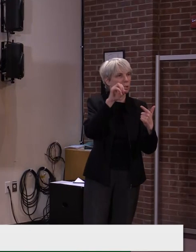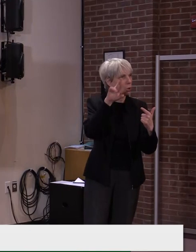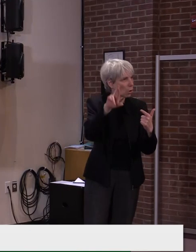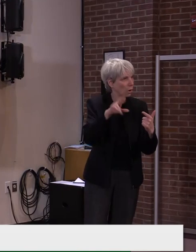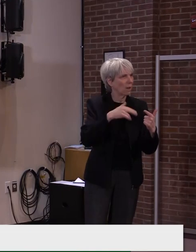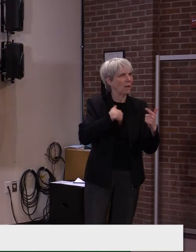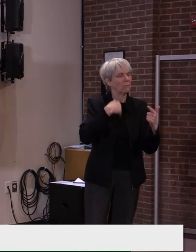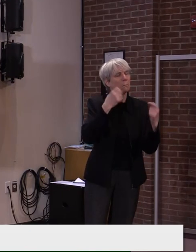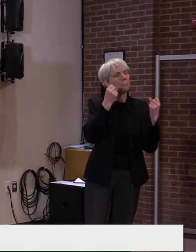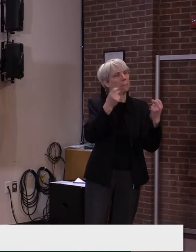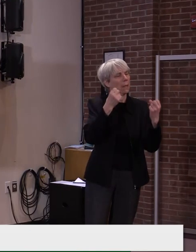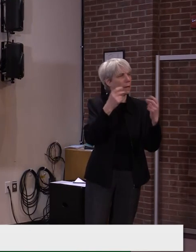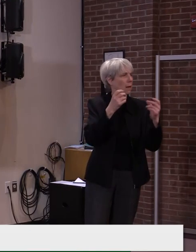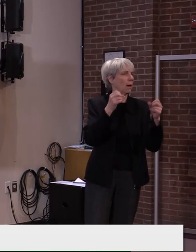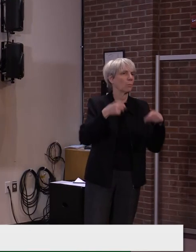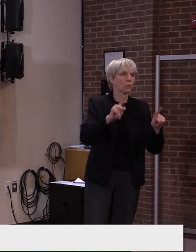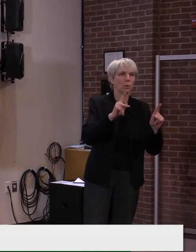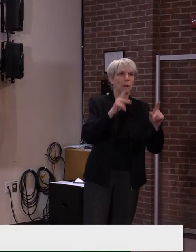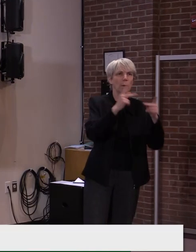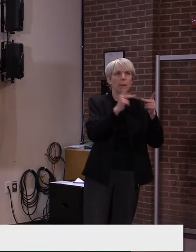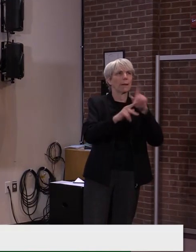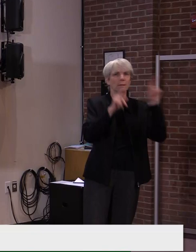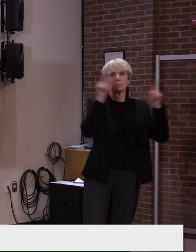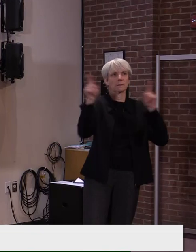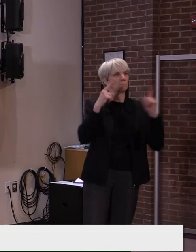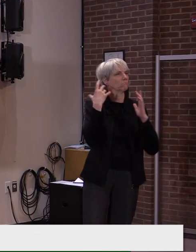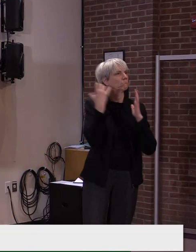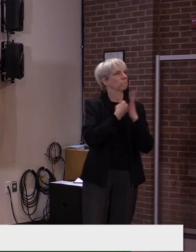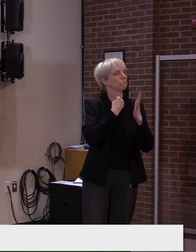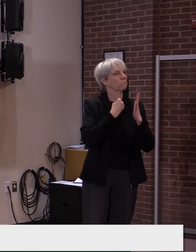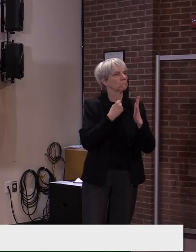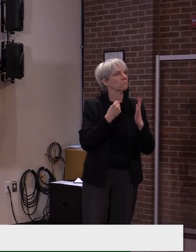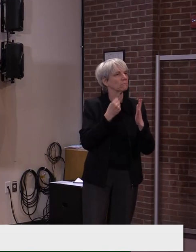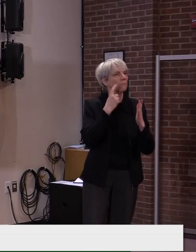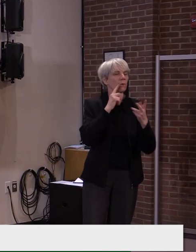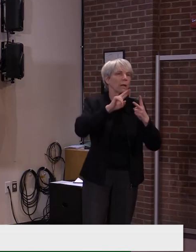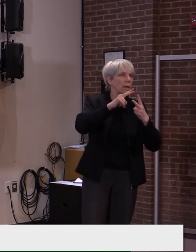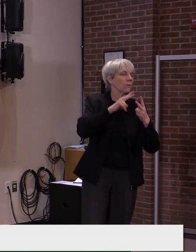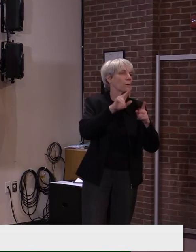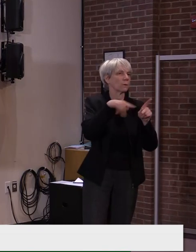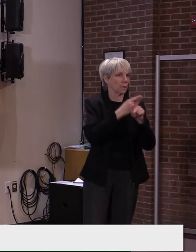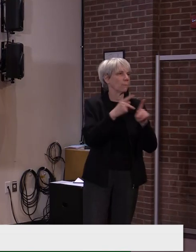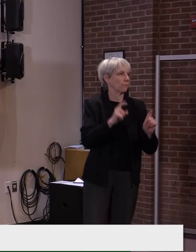numerous sites where people can go and get tested.